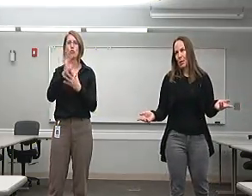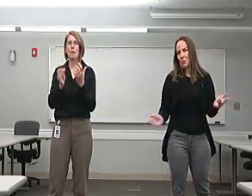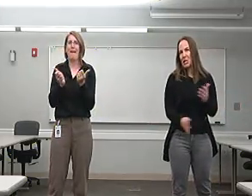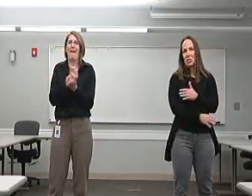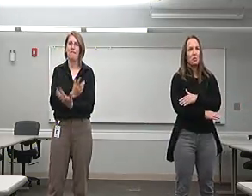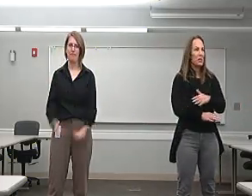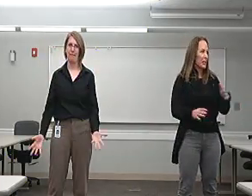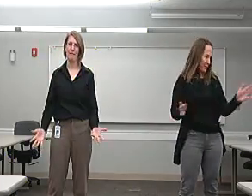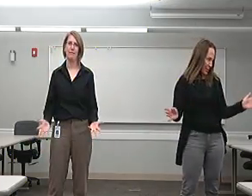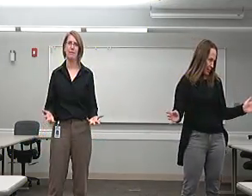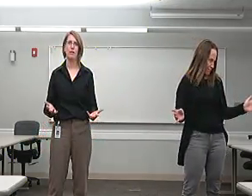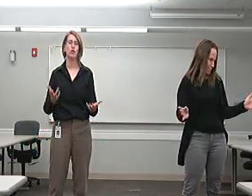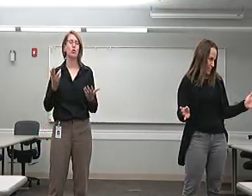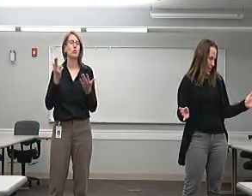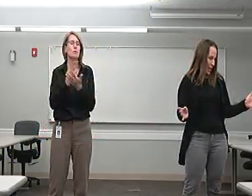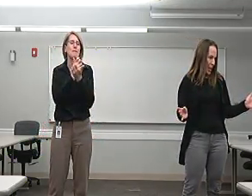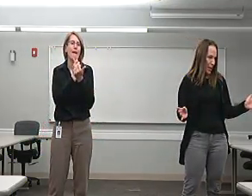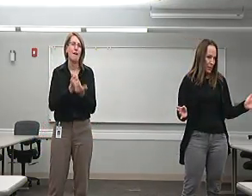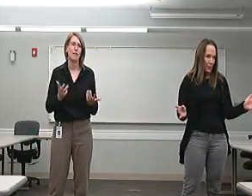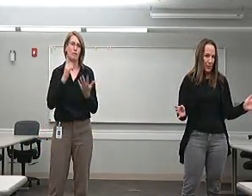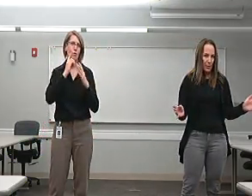everything. And